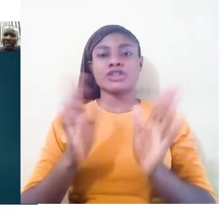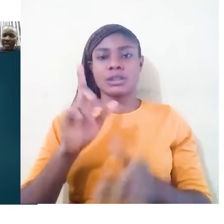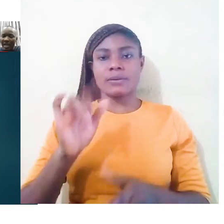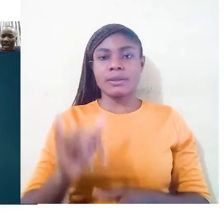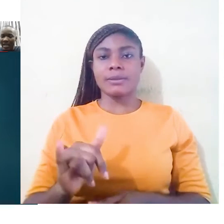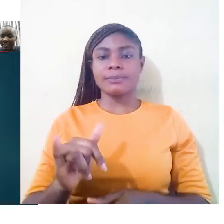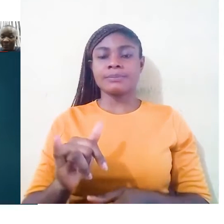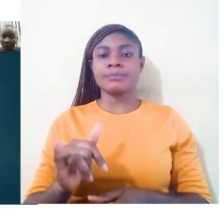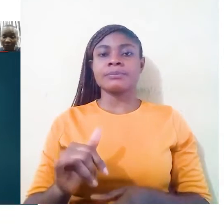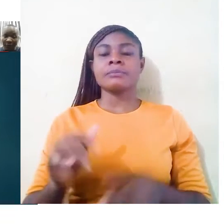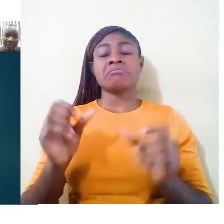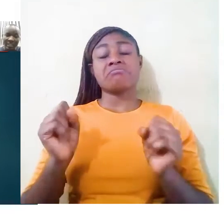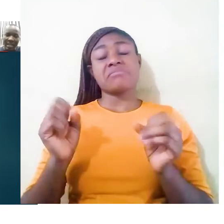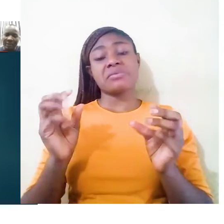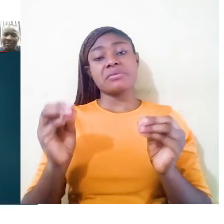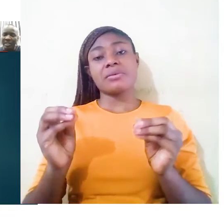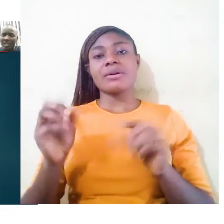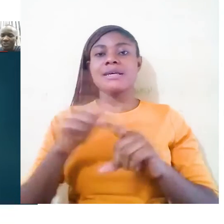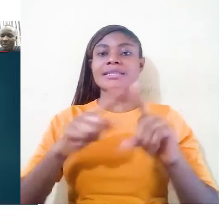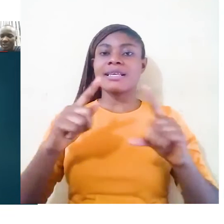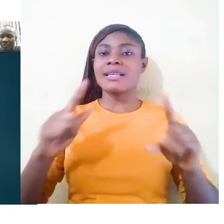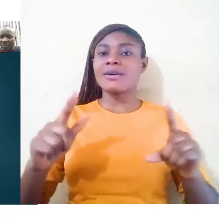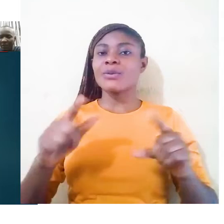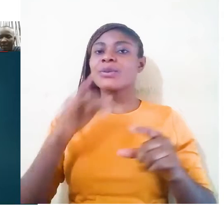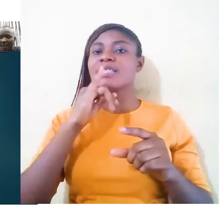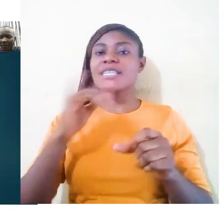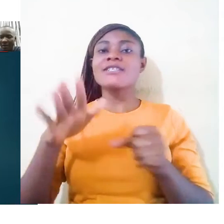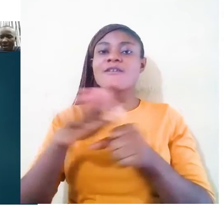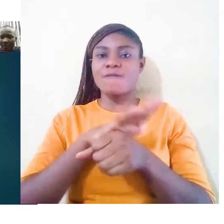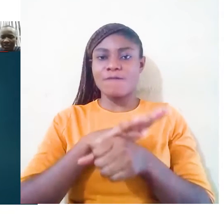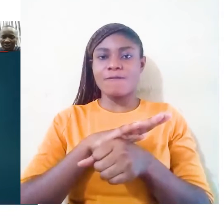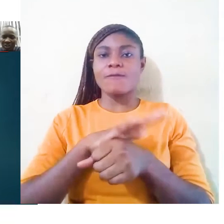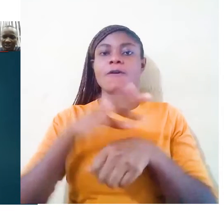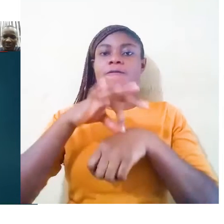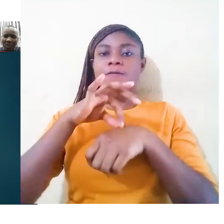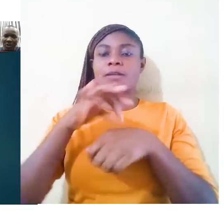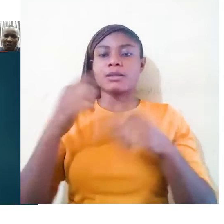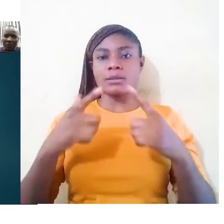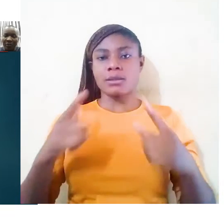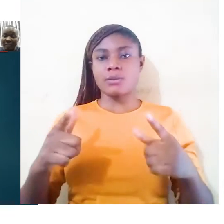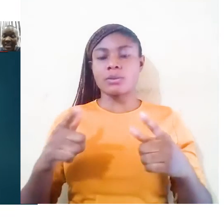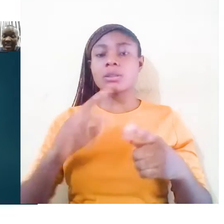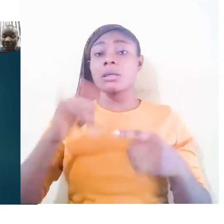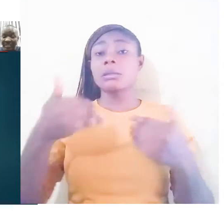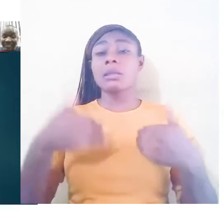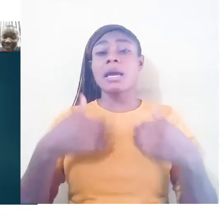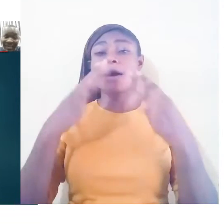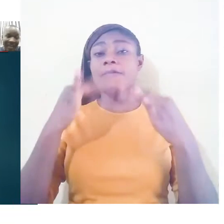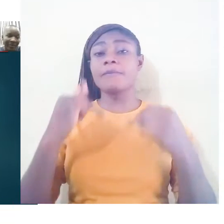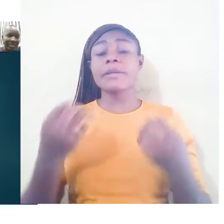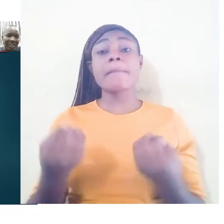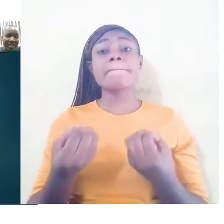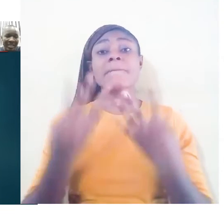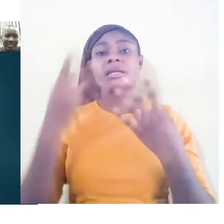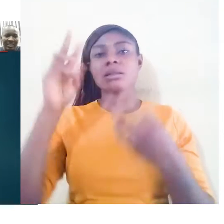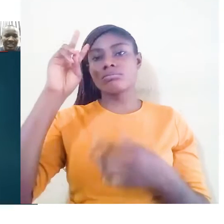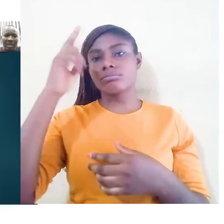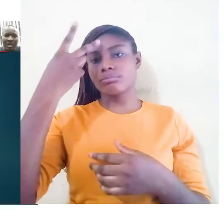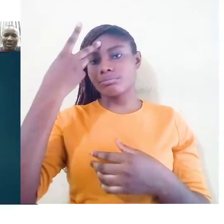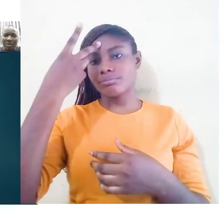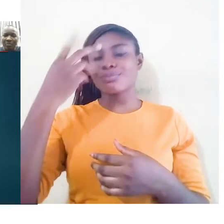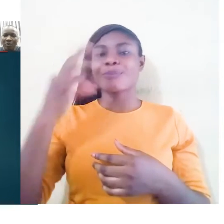language is a full-fledged language. There's been several misconceptions of if sign language is a language. It